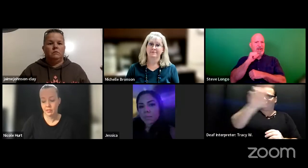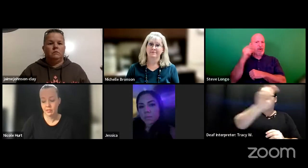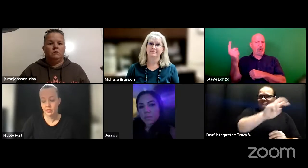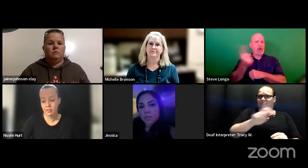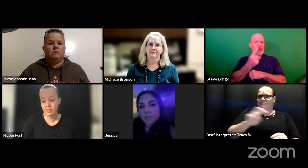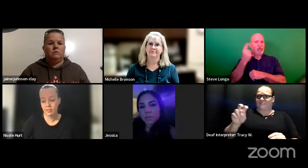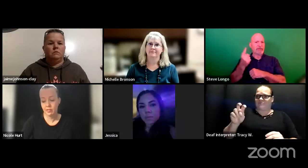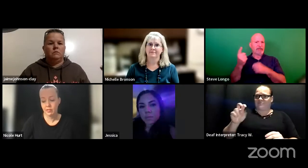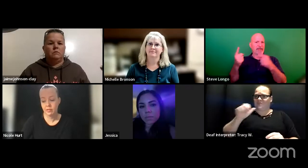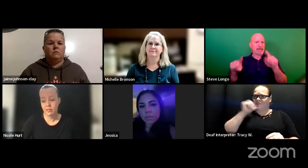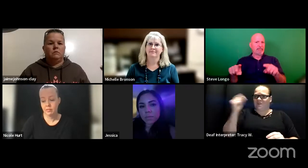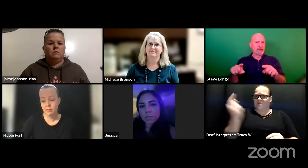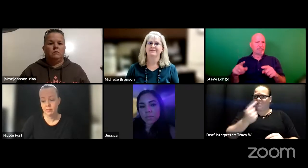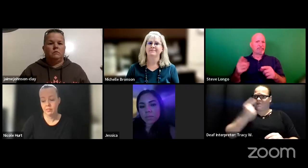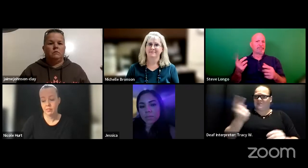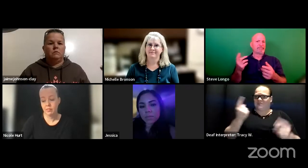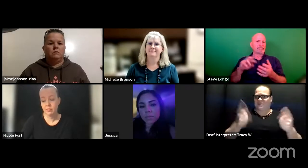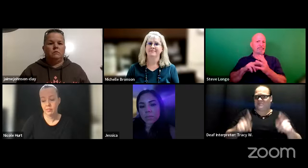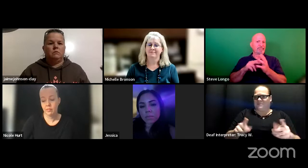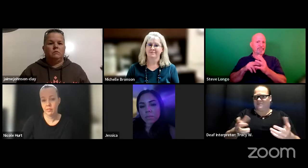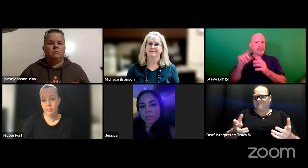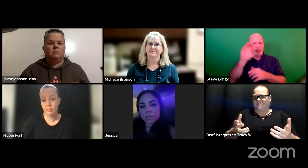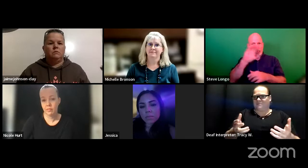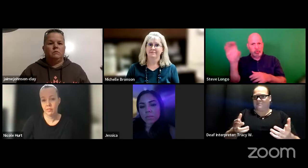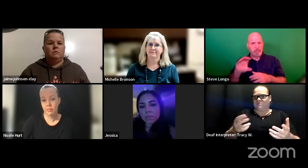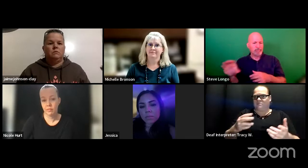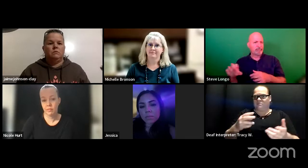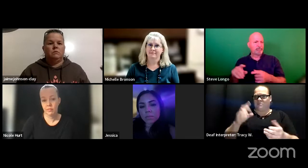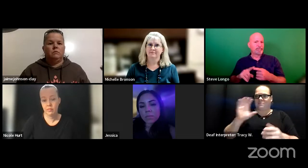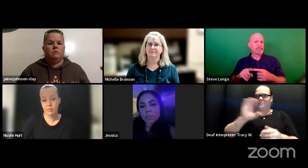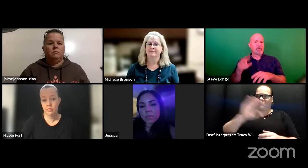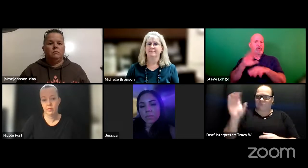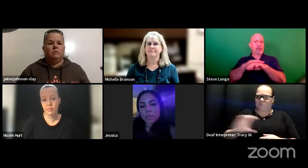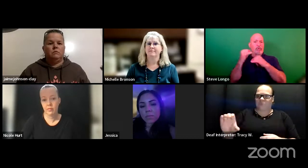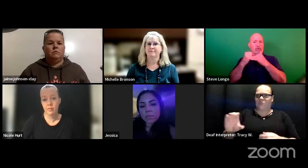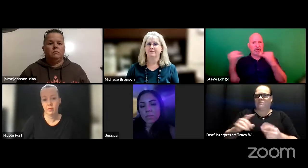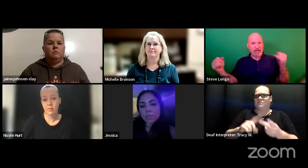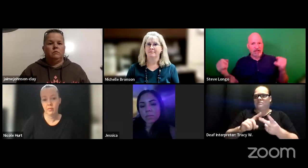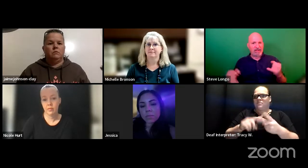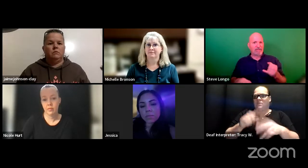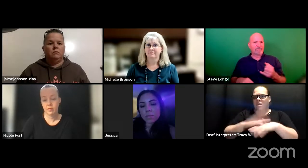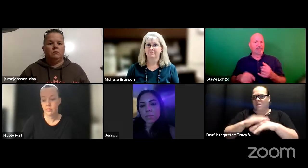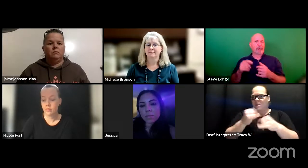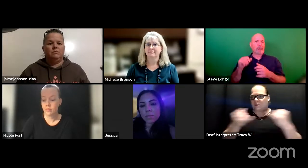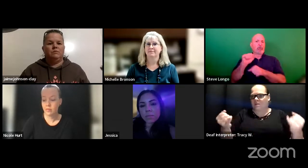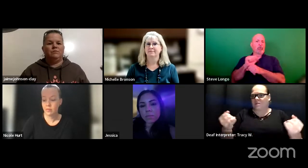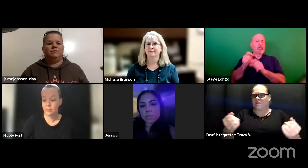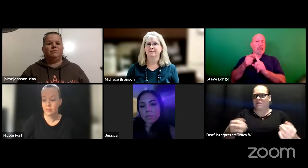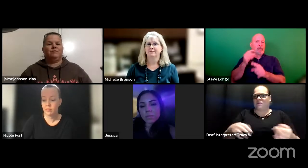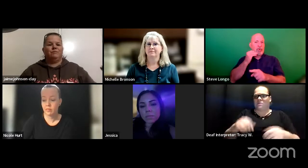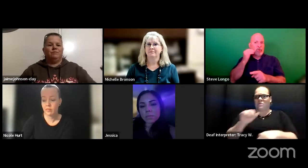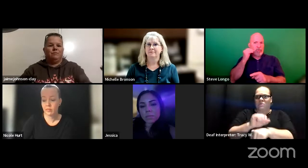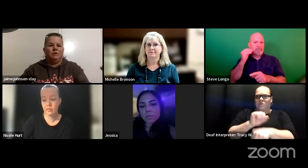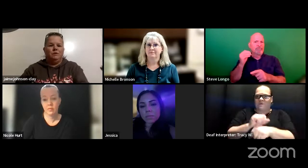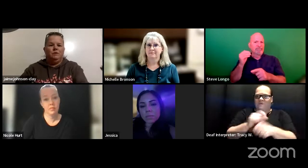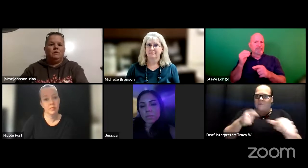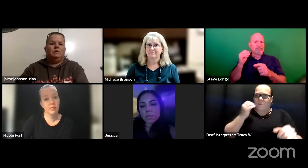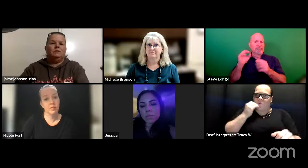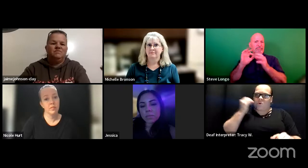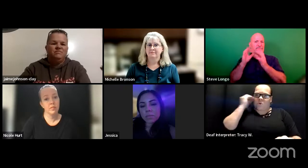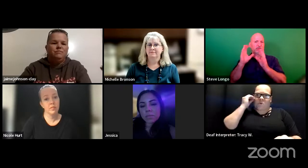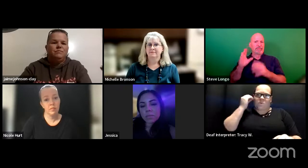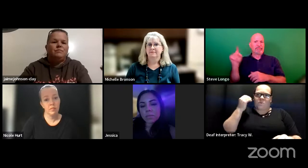things. Interpreters are not going out into the community as much. Interpreters are working online,